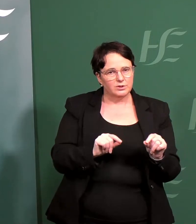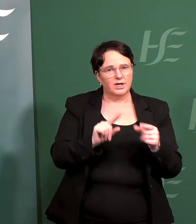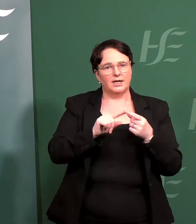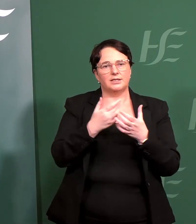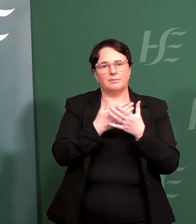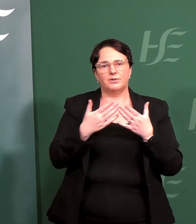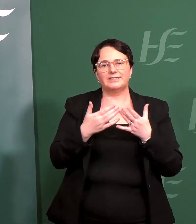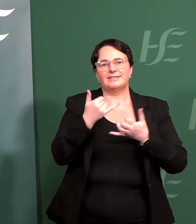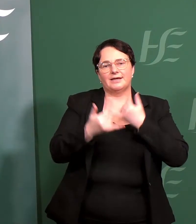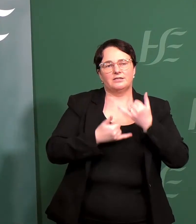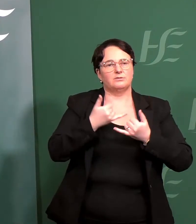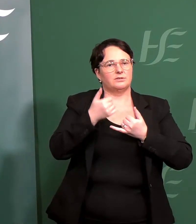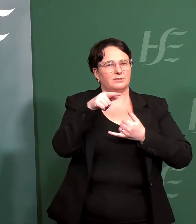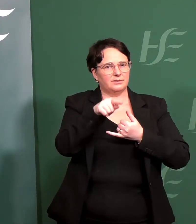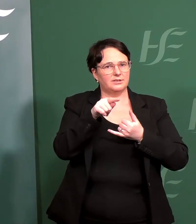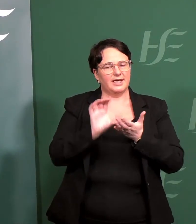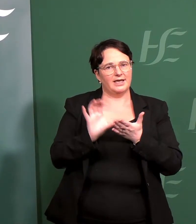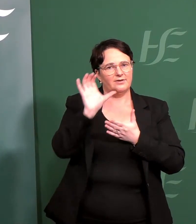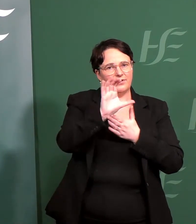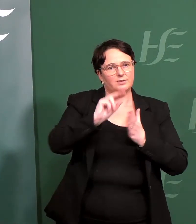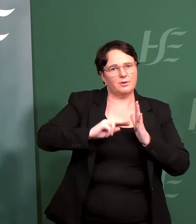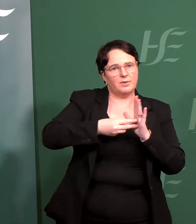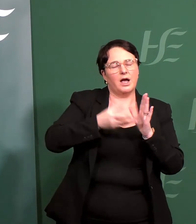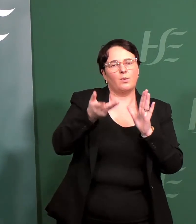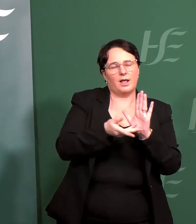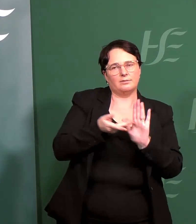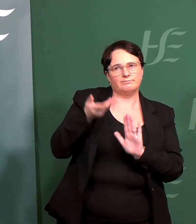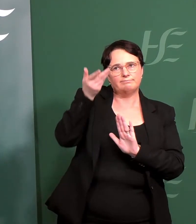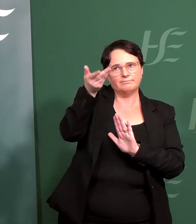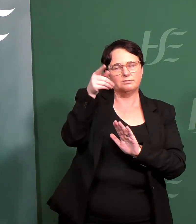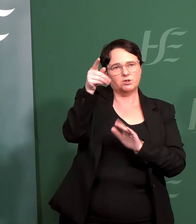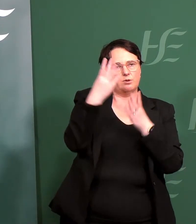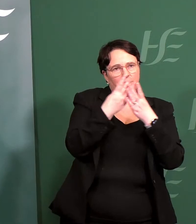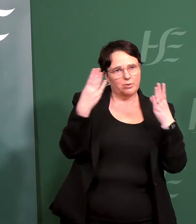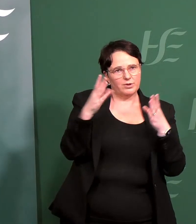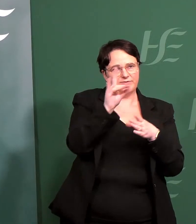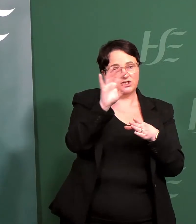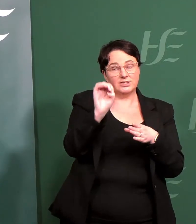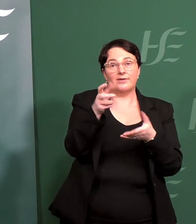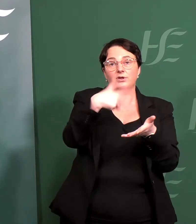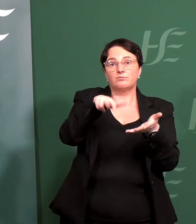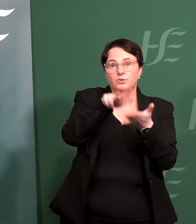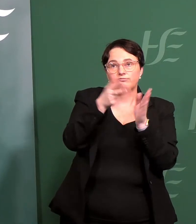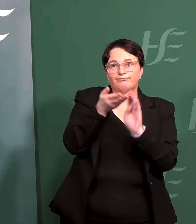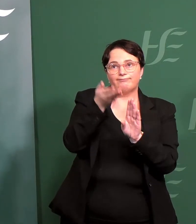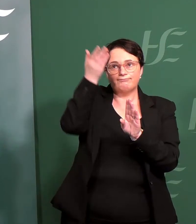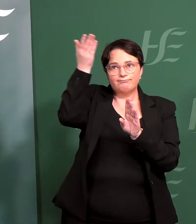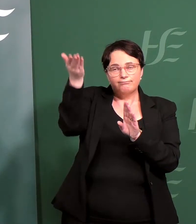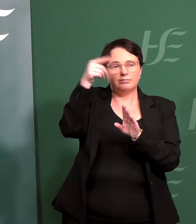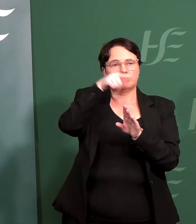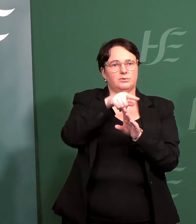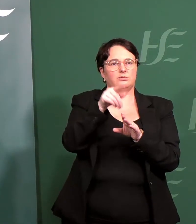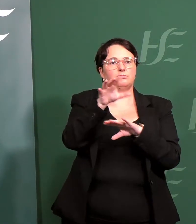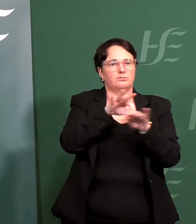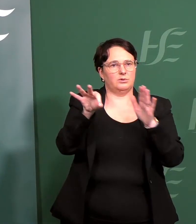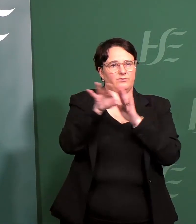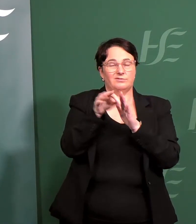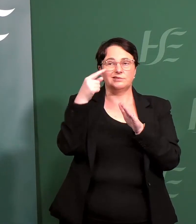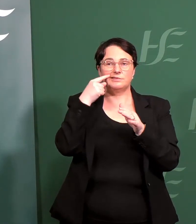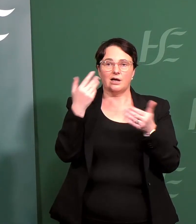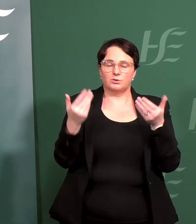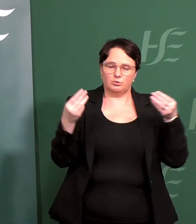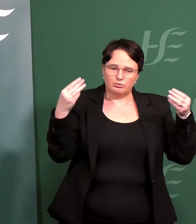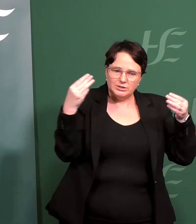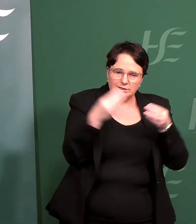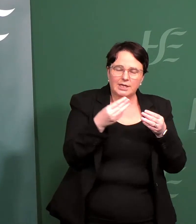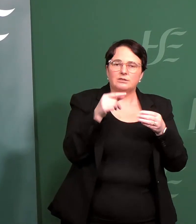investment plan that we plan to bring forward to the board of the Hse and ultimately to government for an investment to protect an infrastructure which